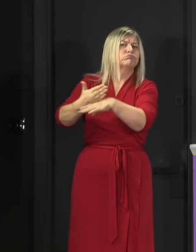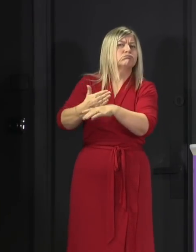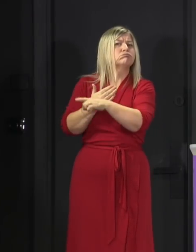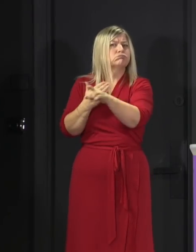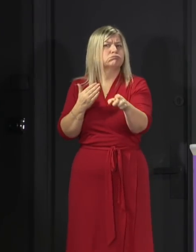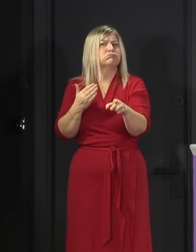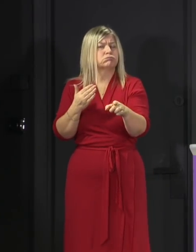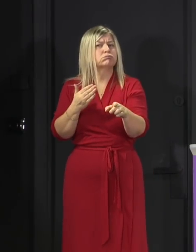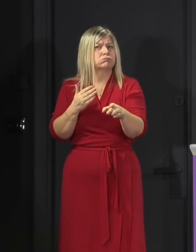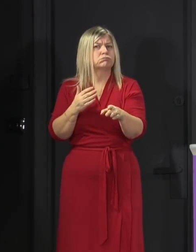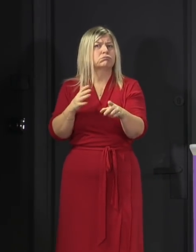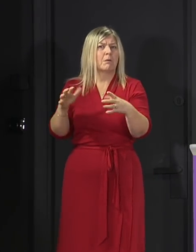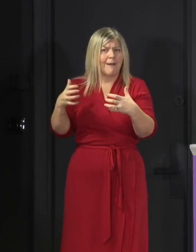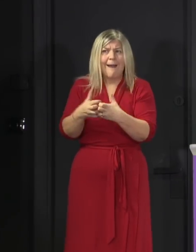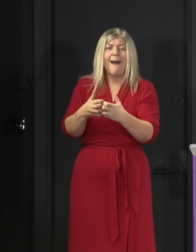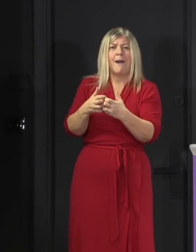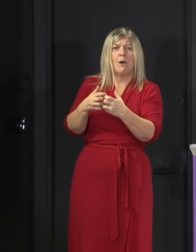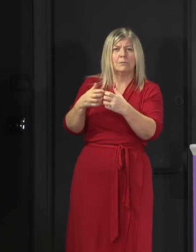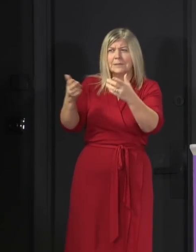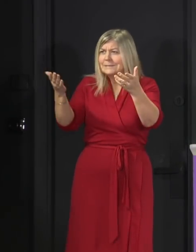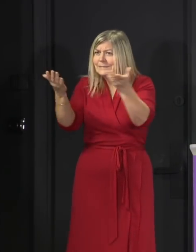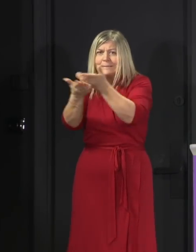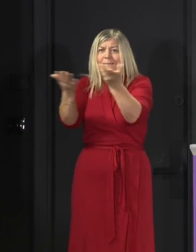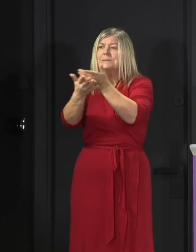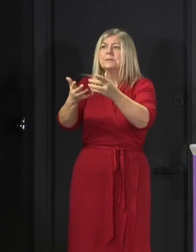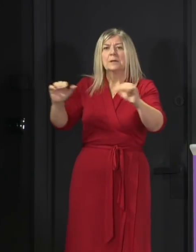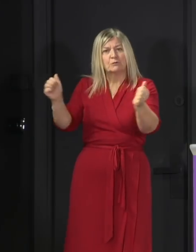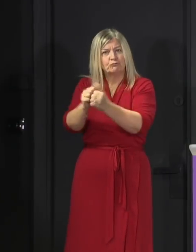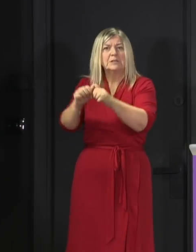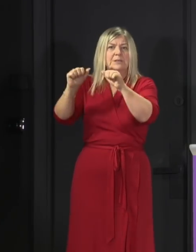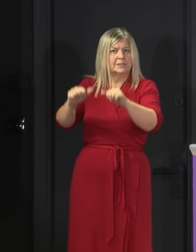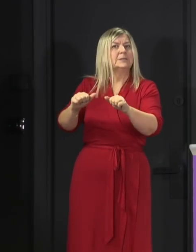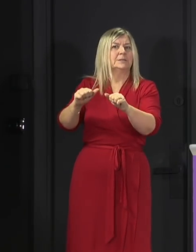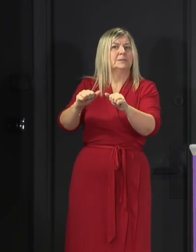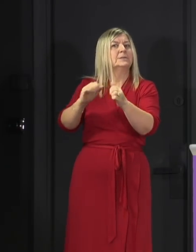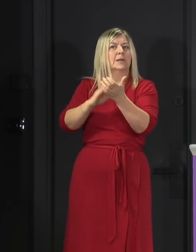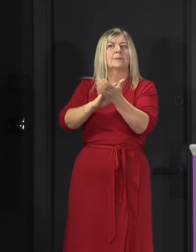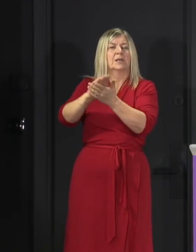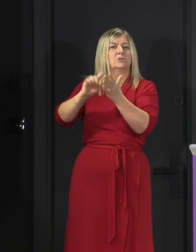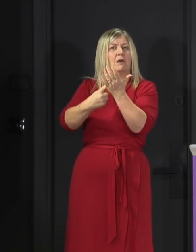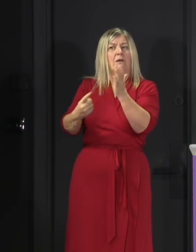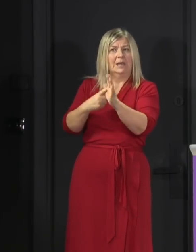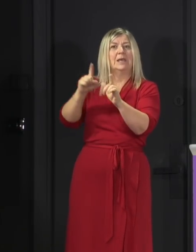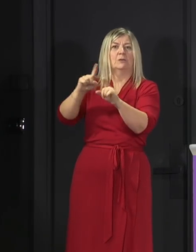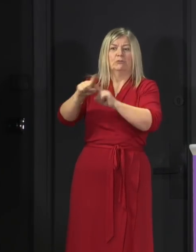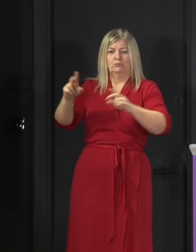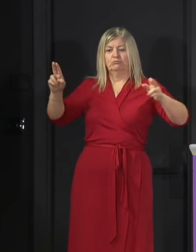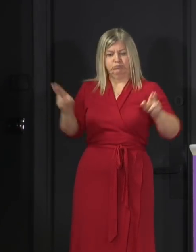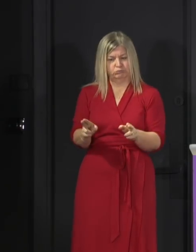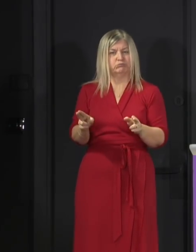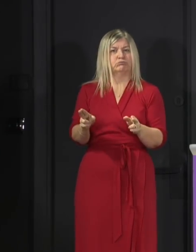a huge undertaking getting the MHRA authorisation for the particular deployment method that we are now